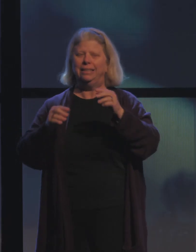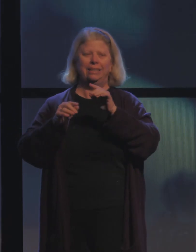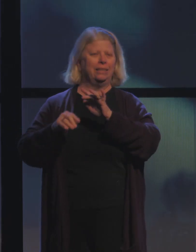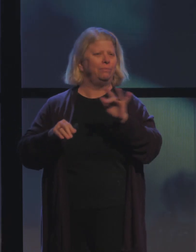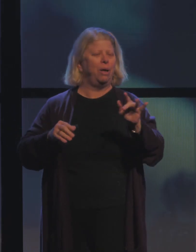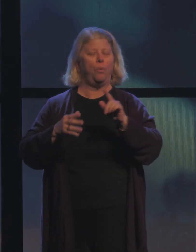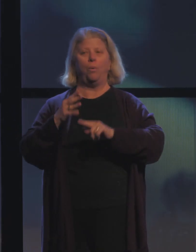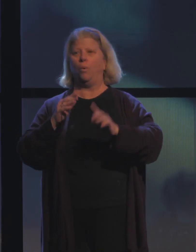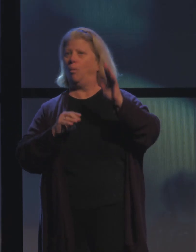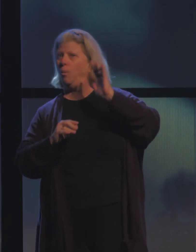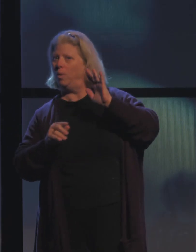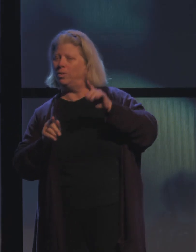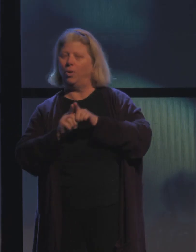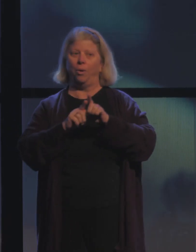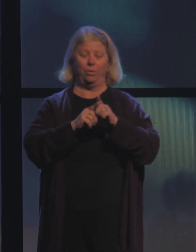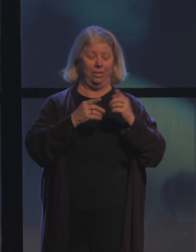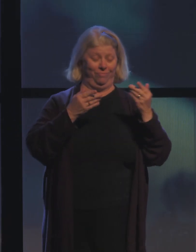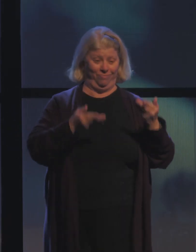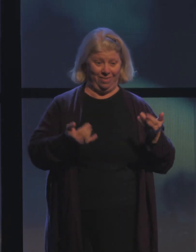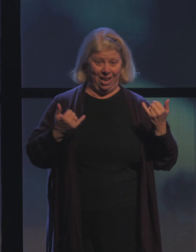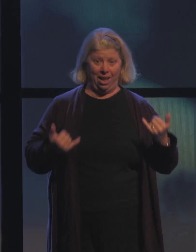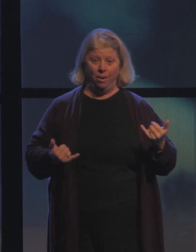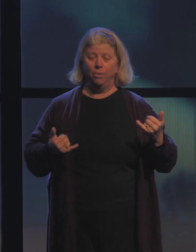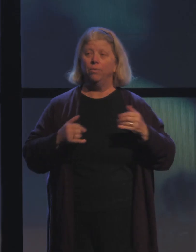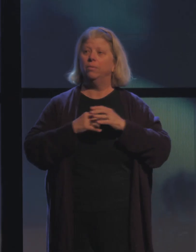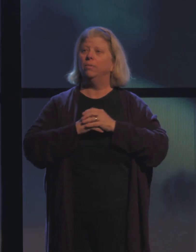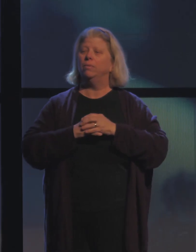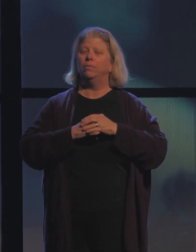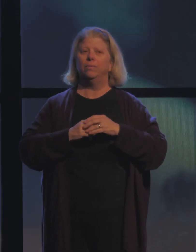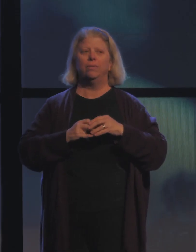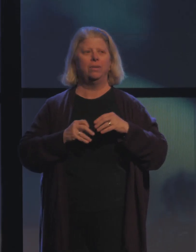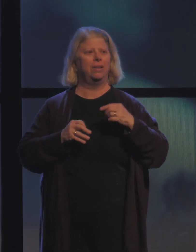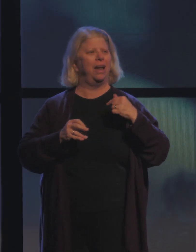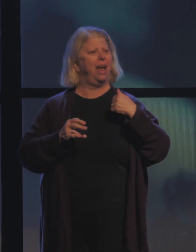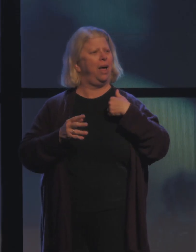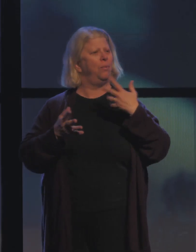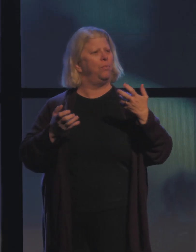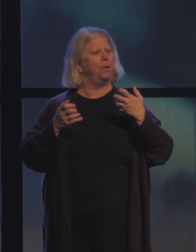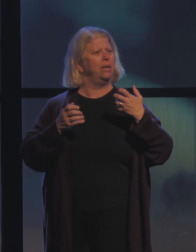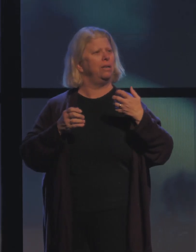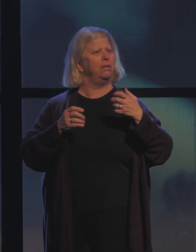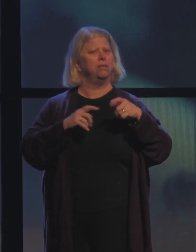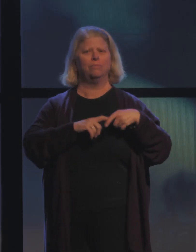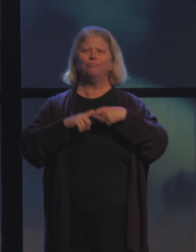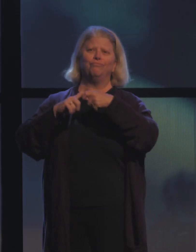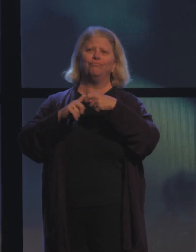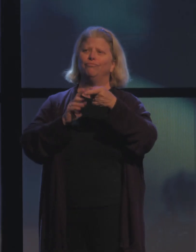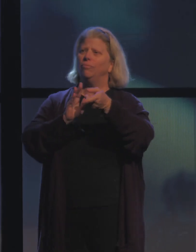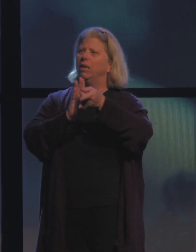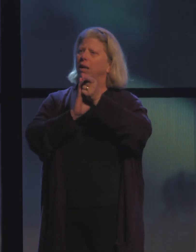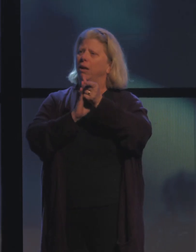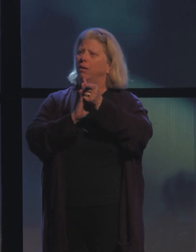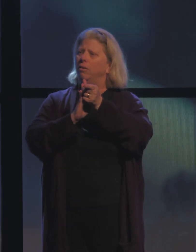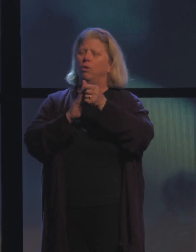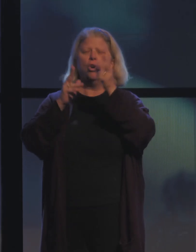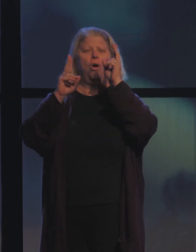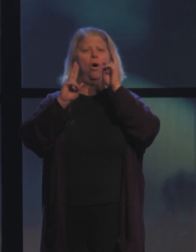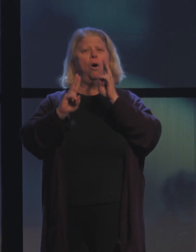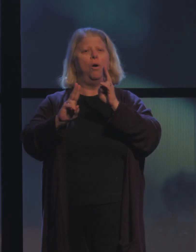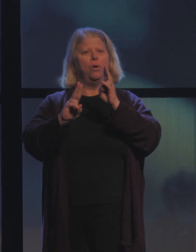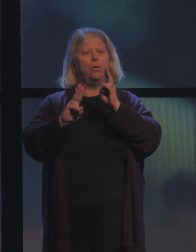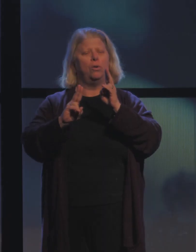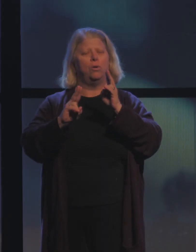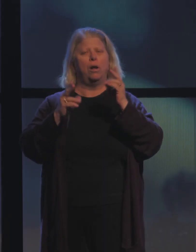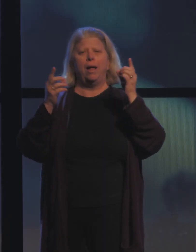what was and what is. And I just kind of want to take a second to honor